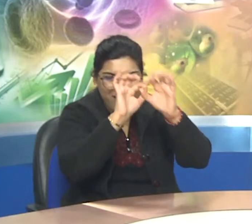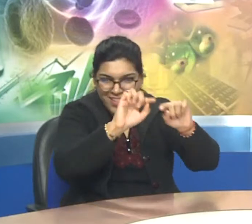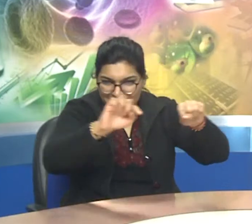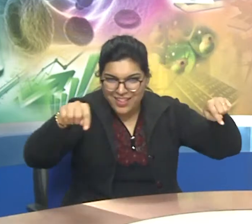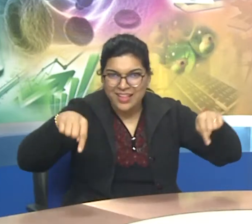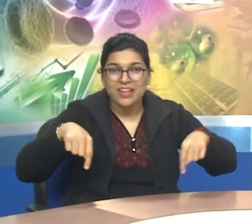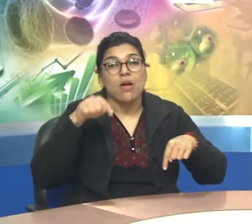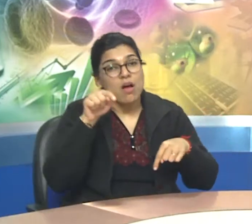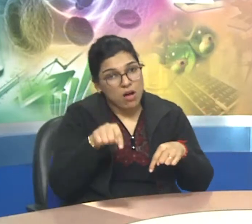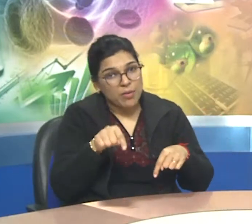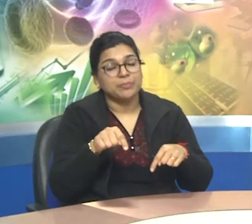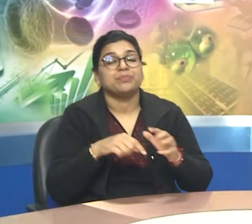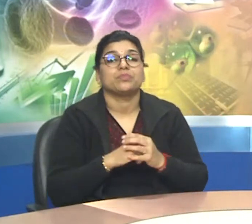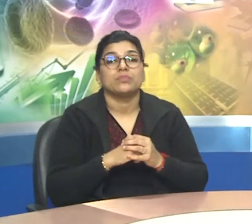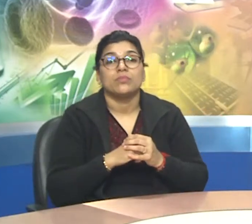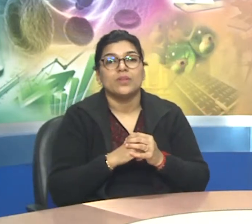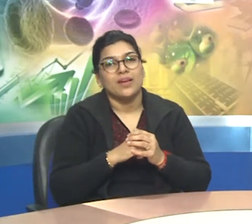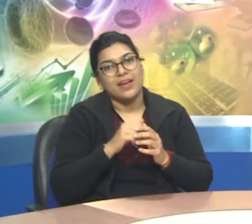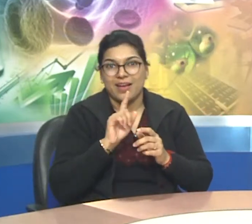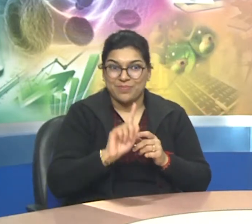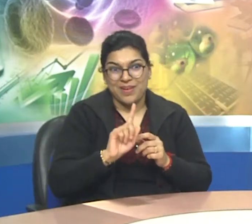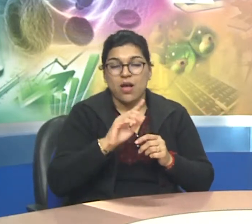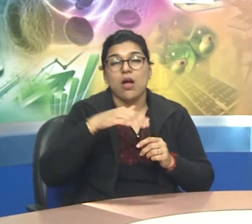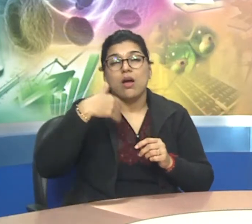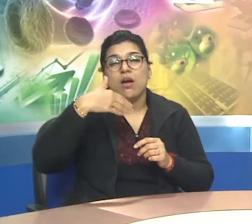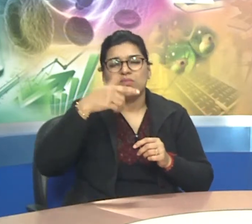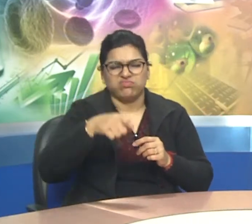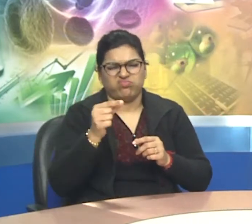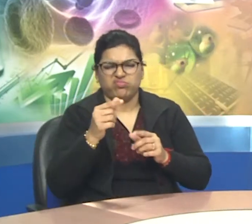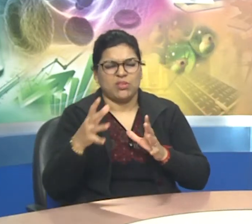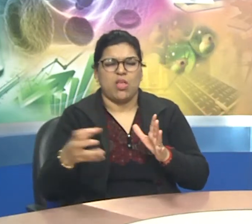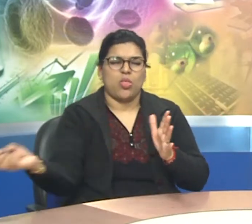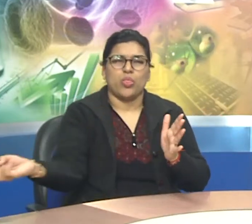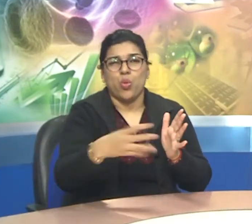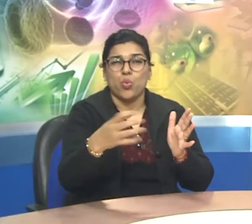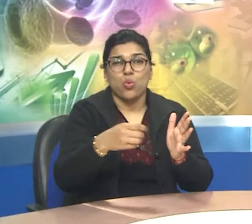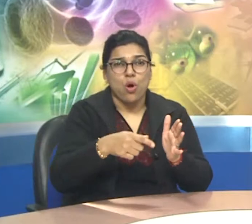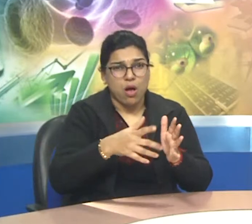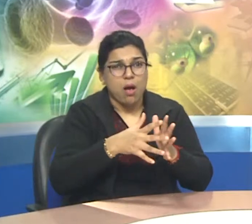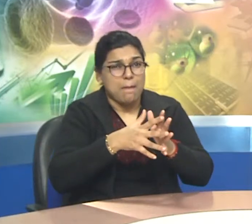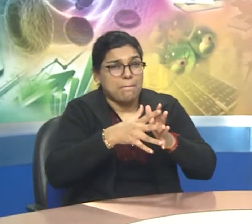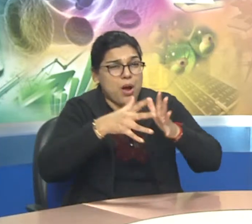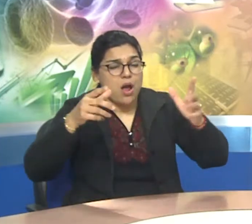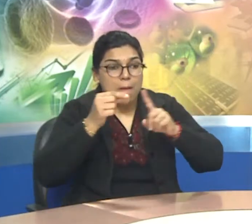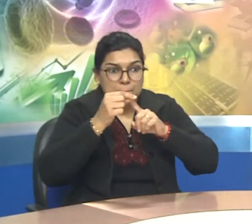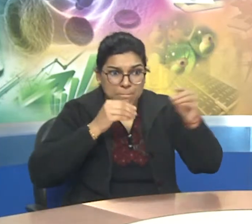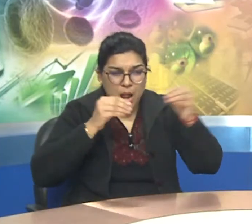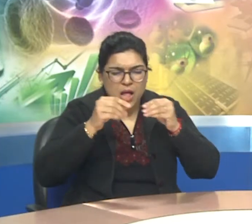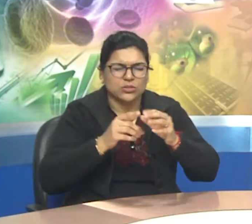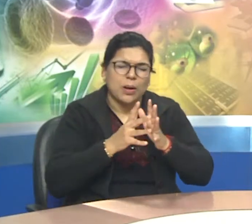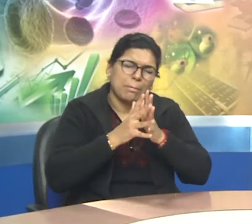We all must have seen the fencing in the garden or the park.